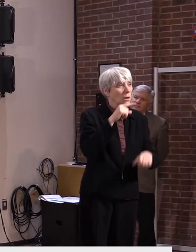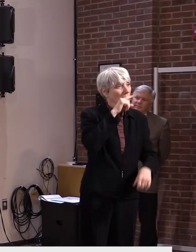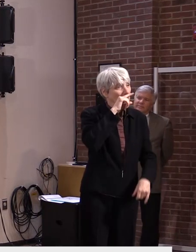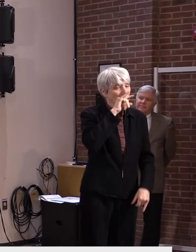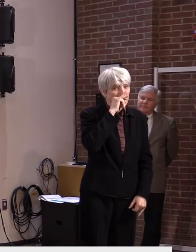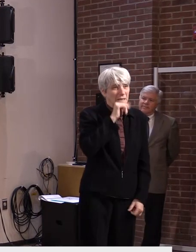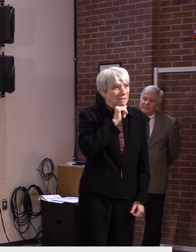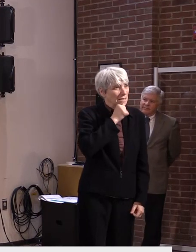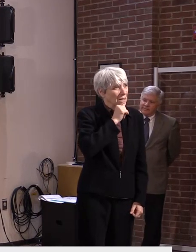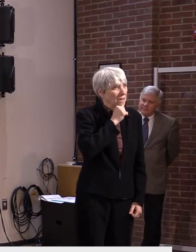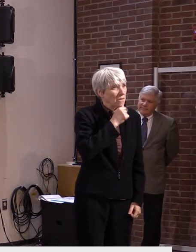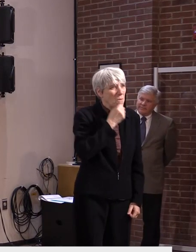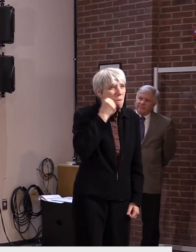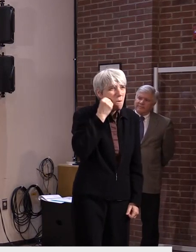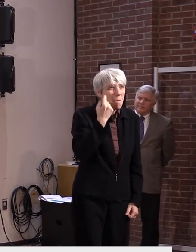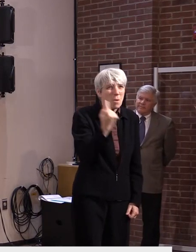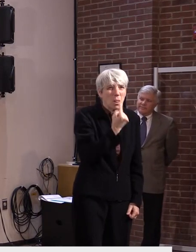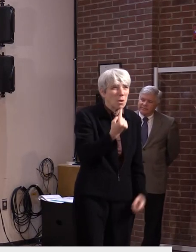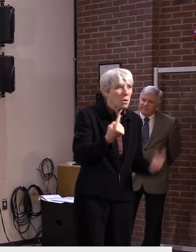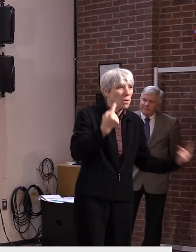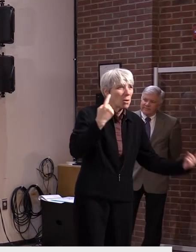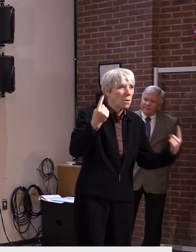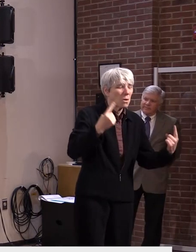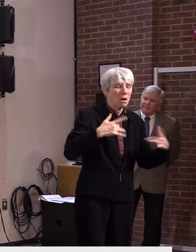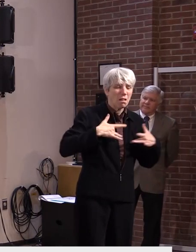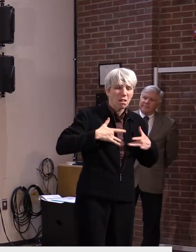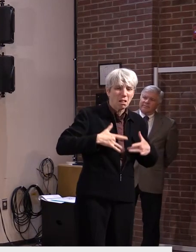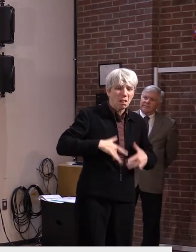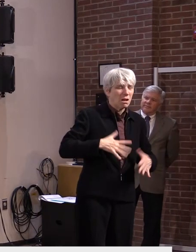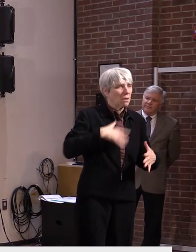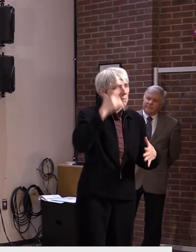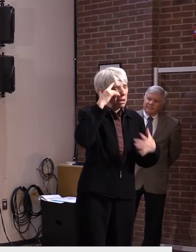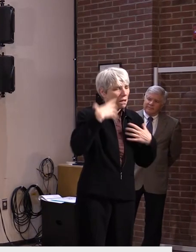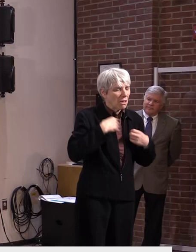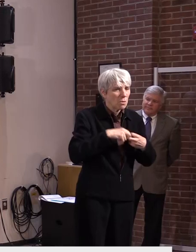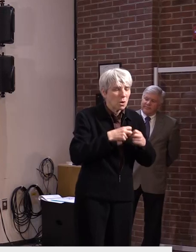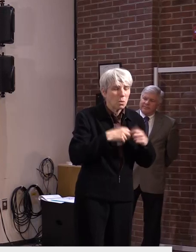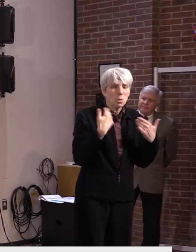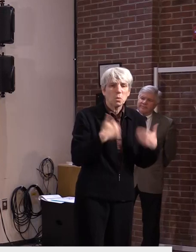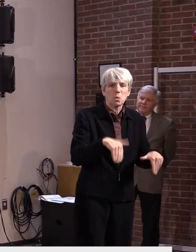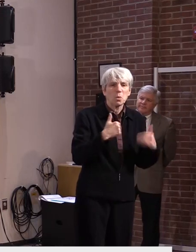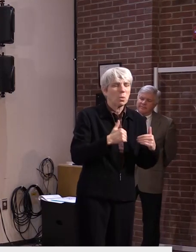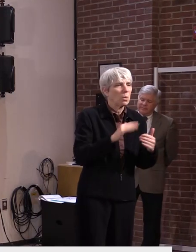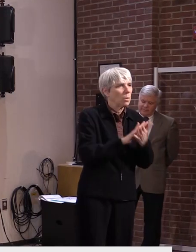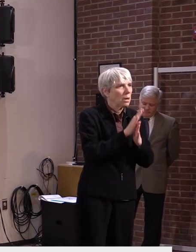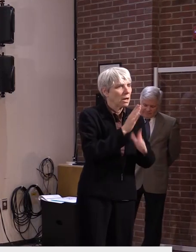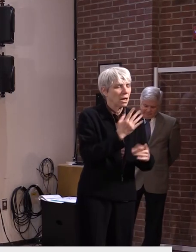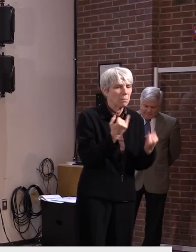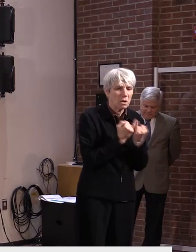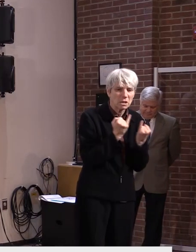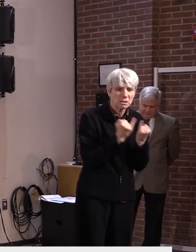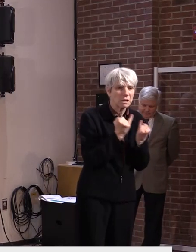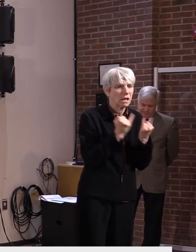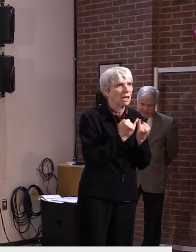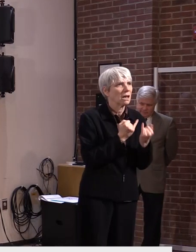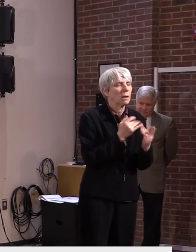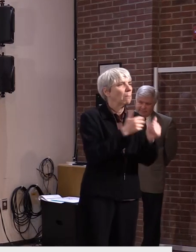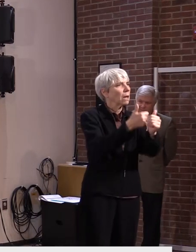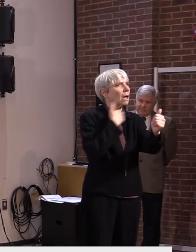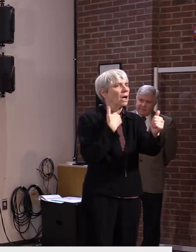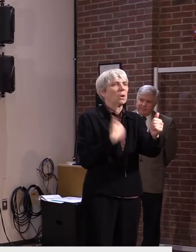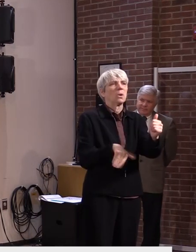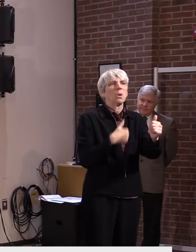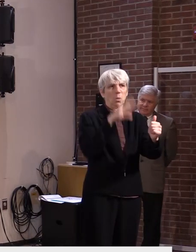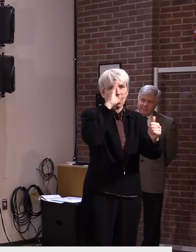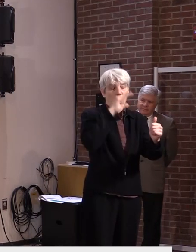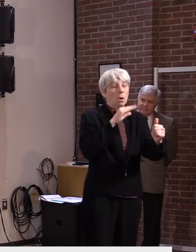is for them to be in school, especially with the isolation and the loss of learning they experienced. So the fact that